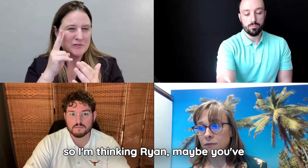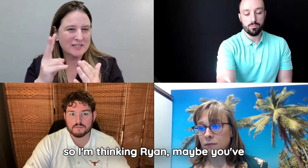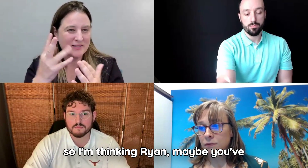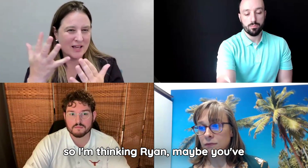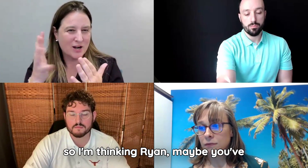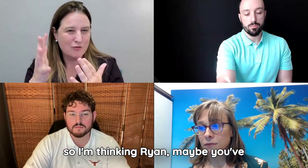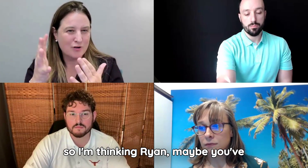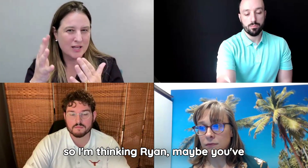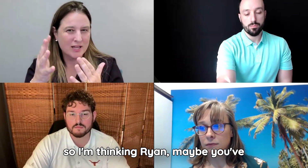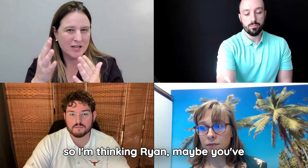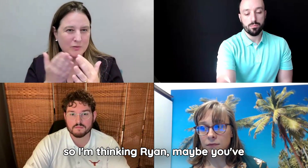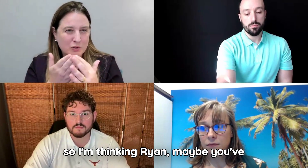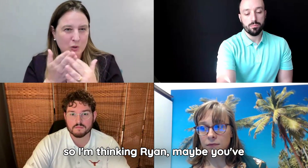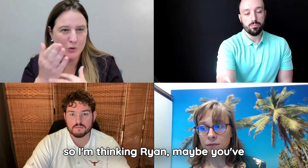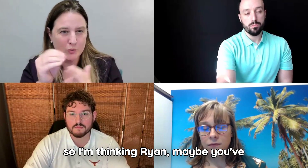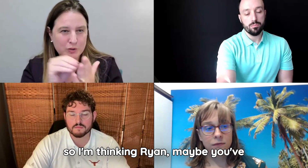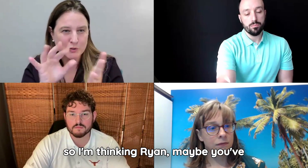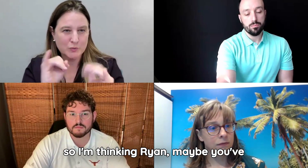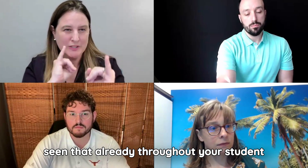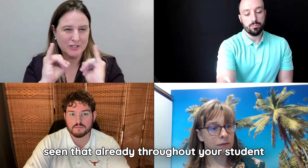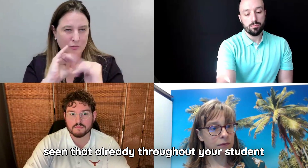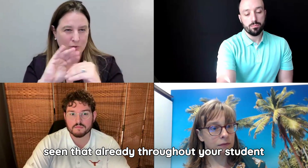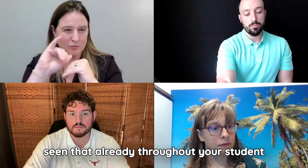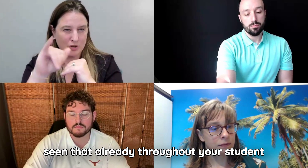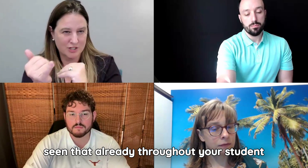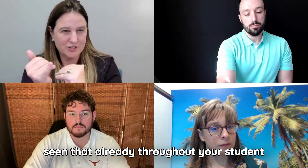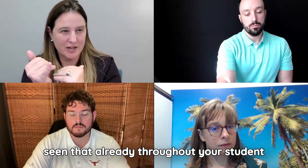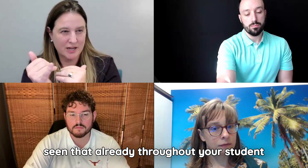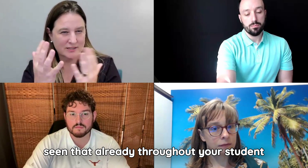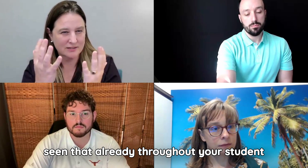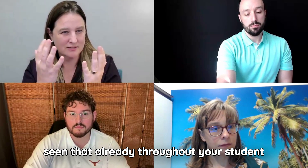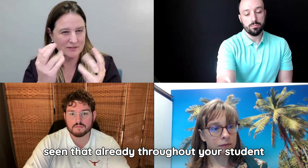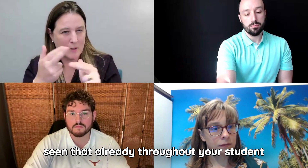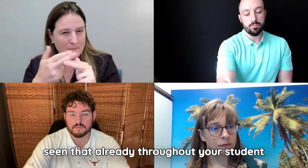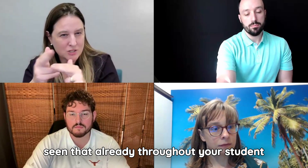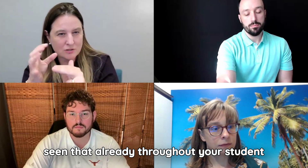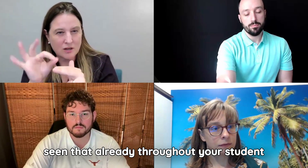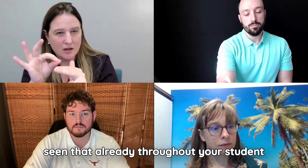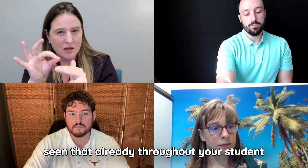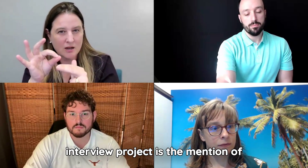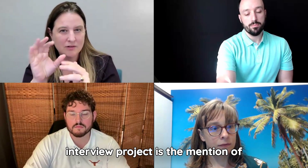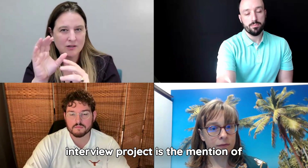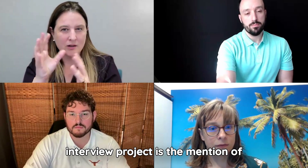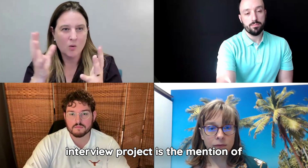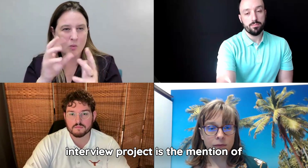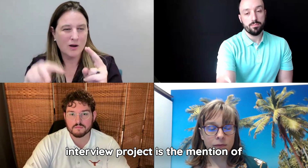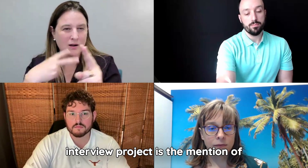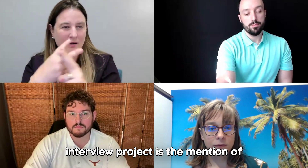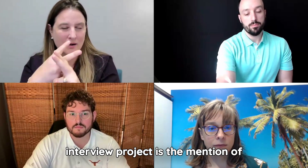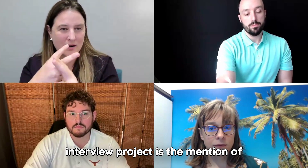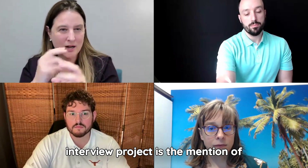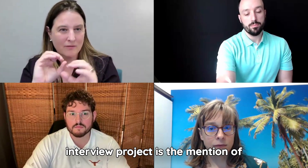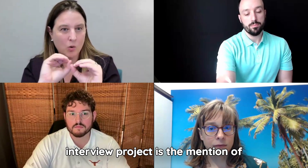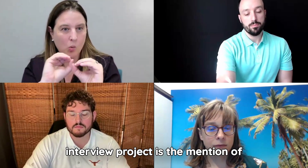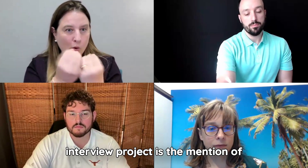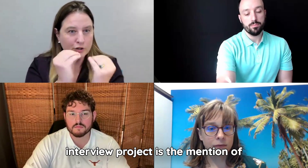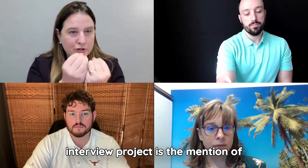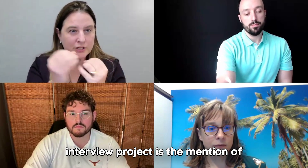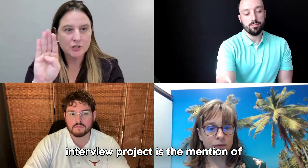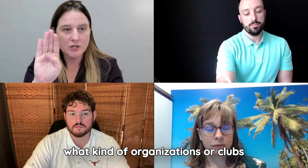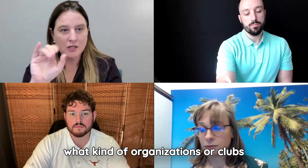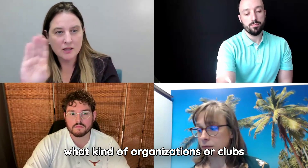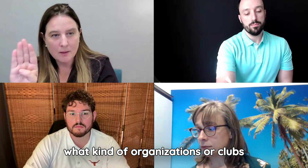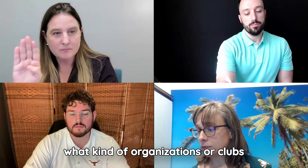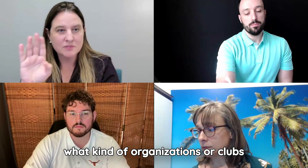I'm thinking, Ryan, maybe you've seen that already throughout your student interview project, is the mention of